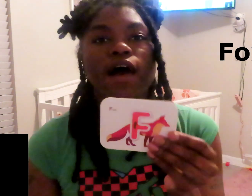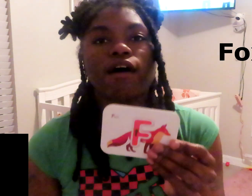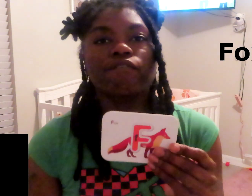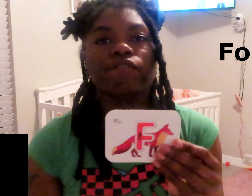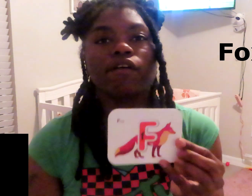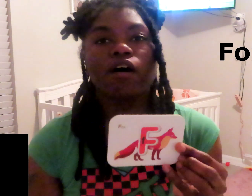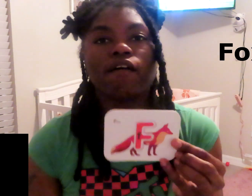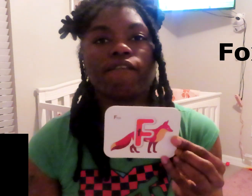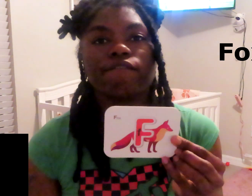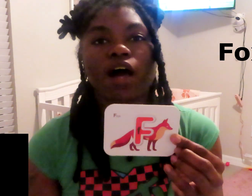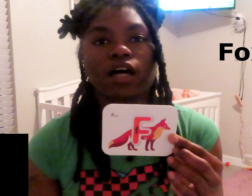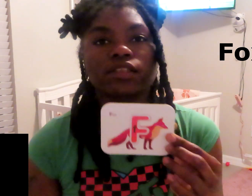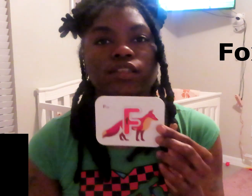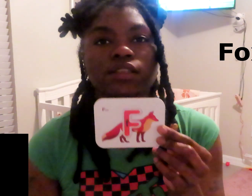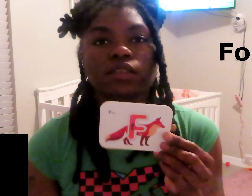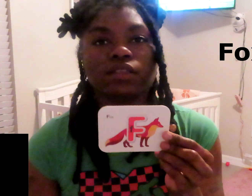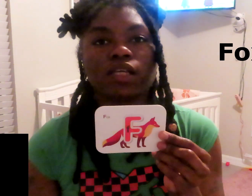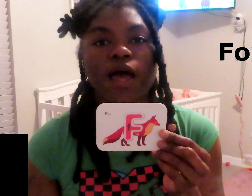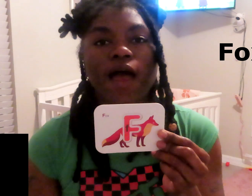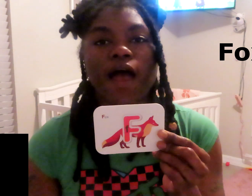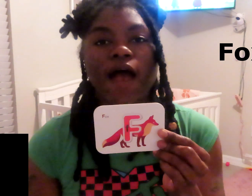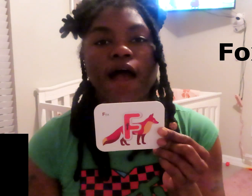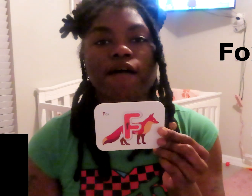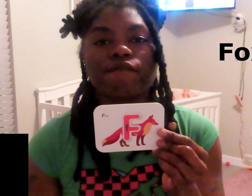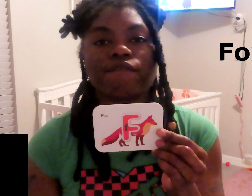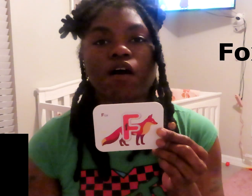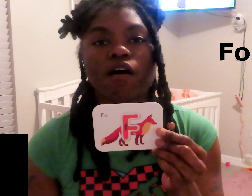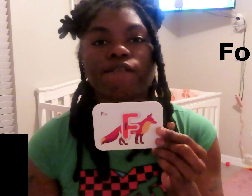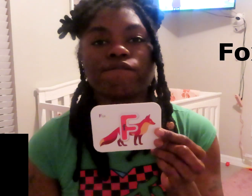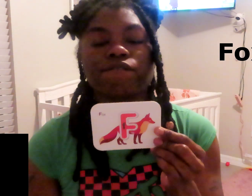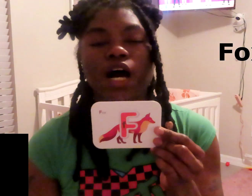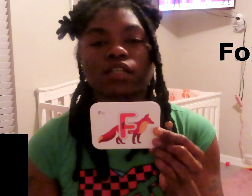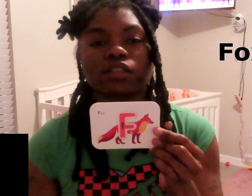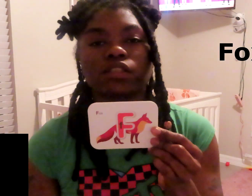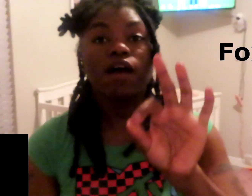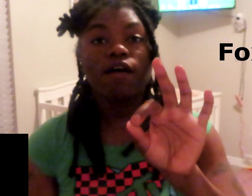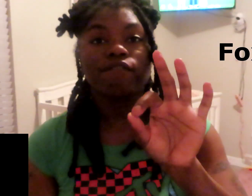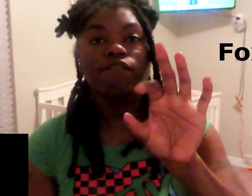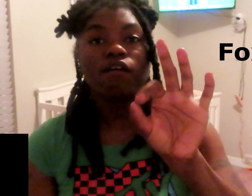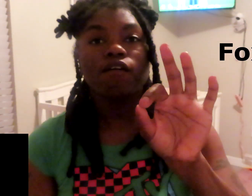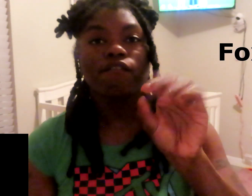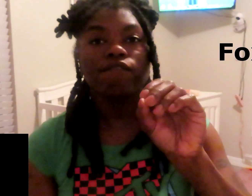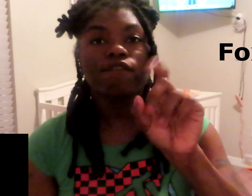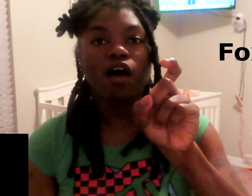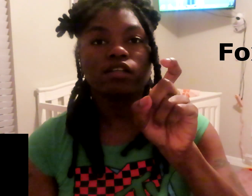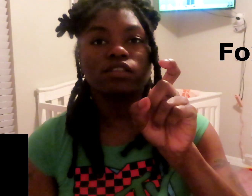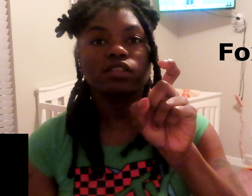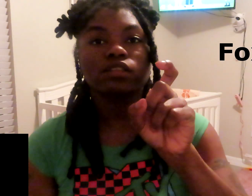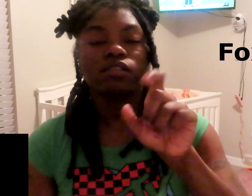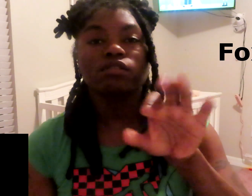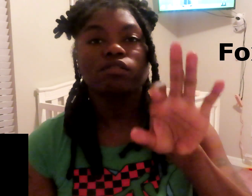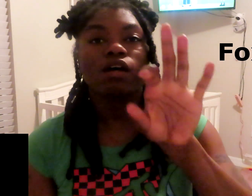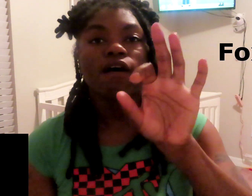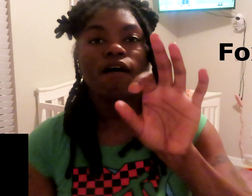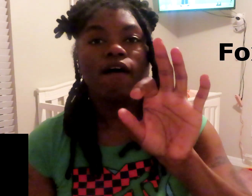F. Fox. F. Fox. F. Fox.